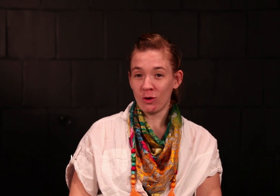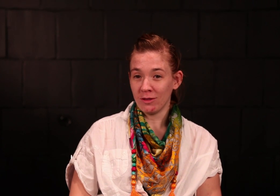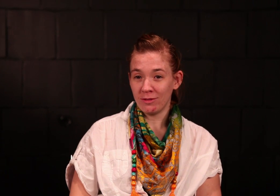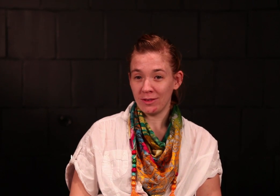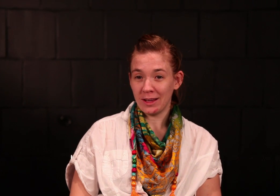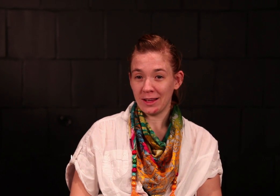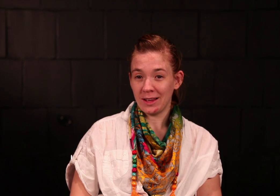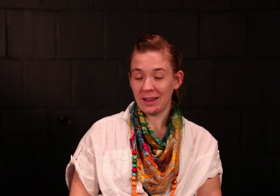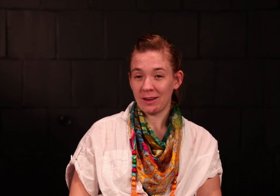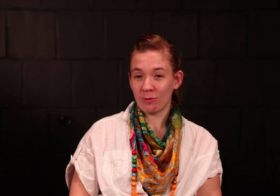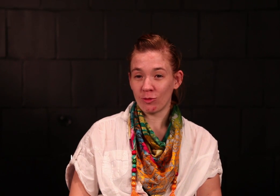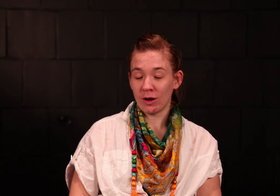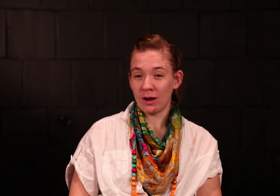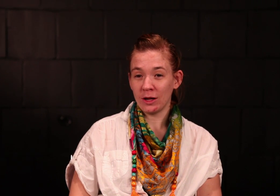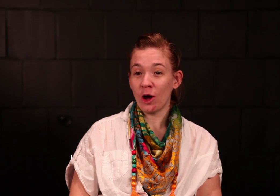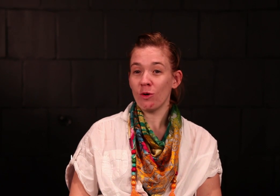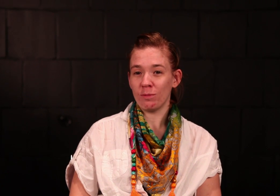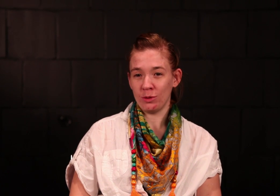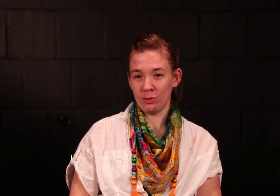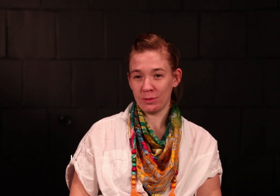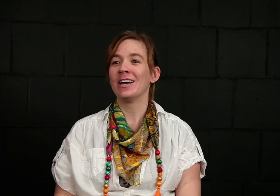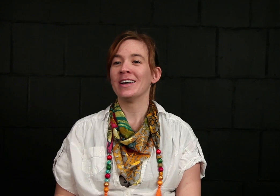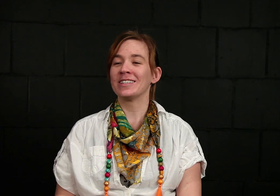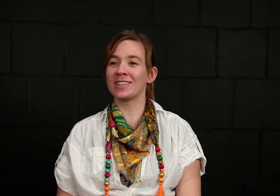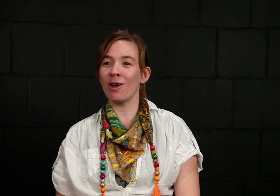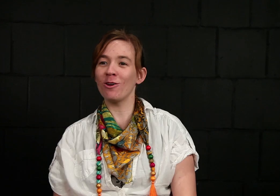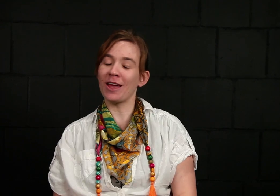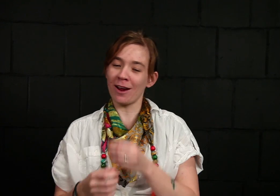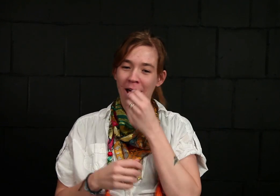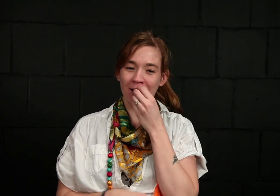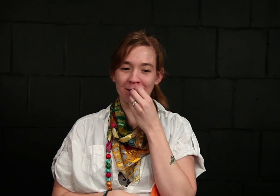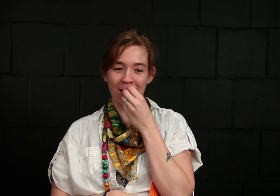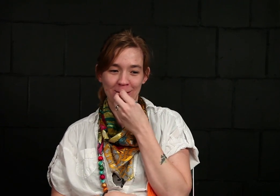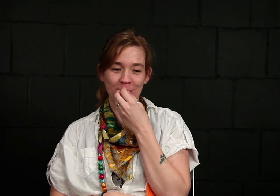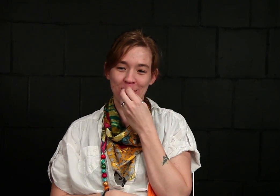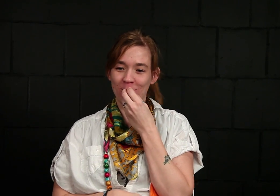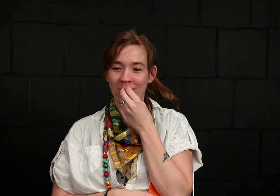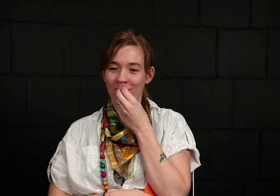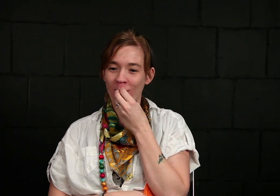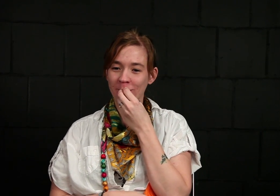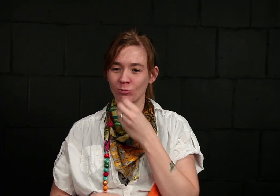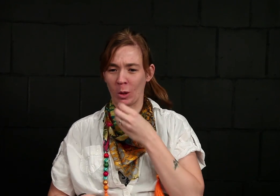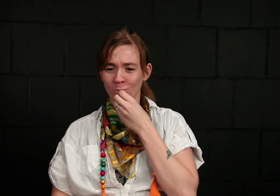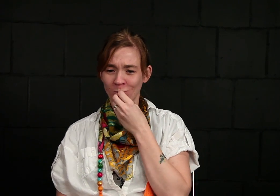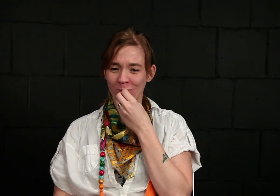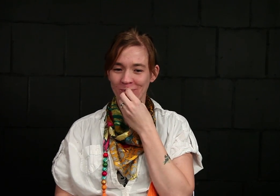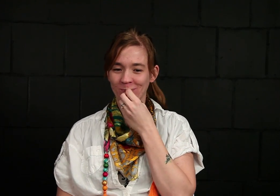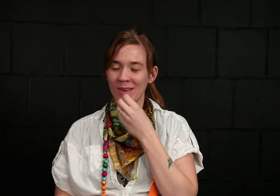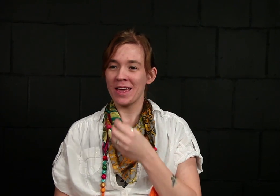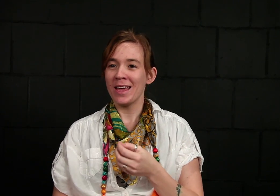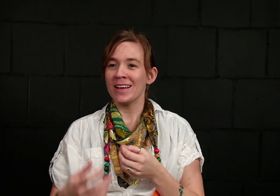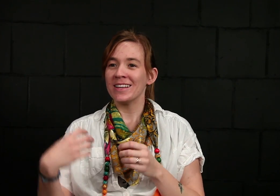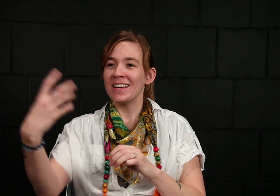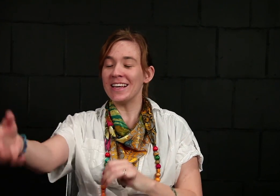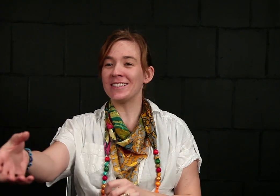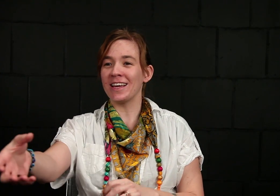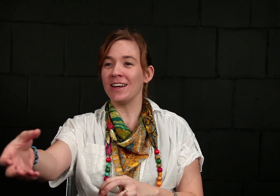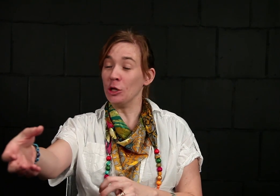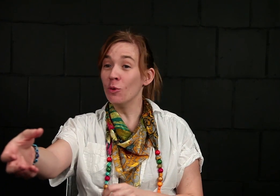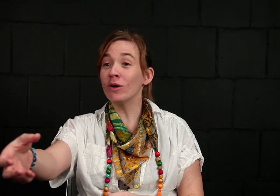of goat poop. So they're acting like they're chewing on it. He said, "Do you want